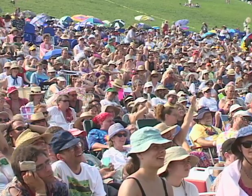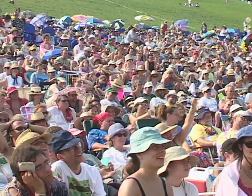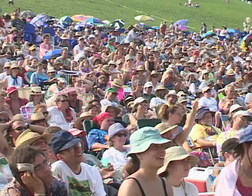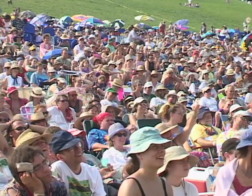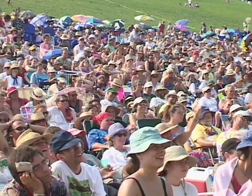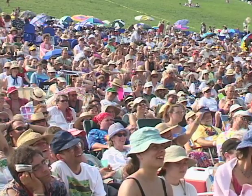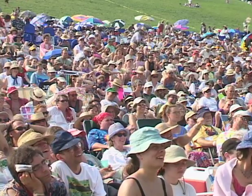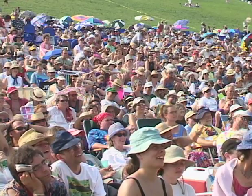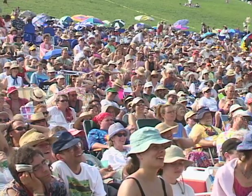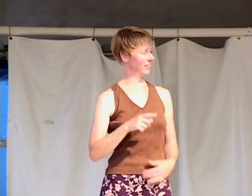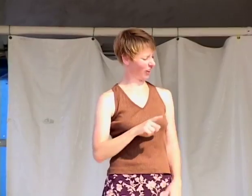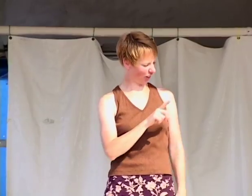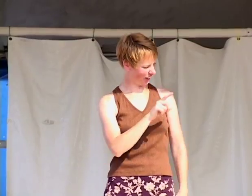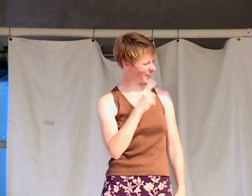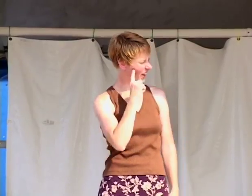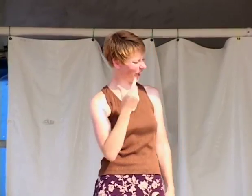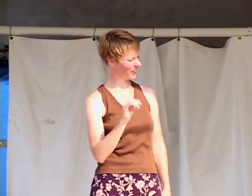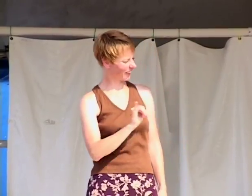The Lord.